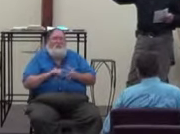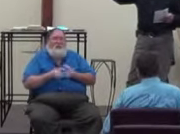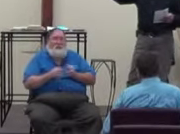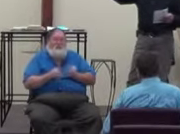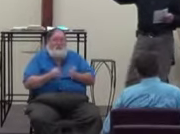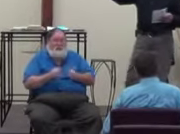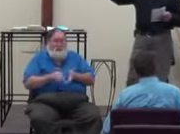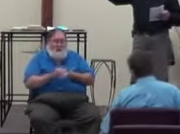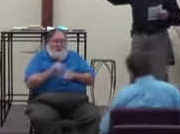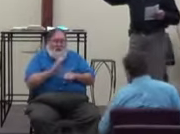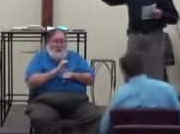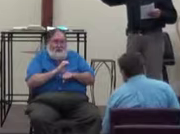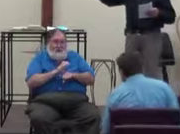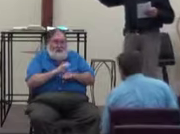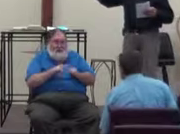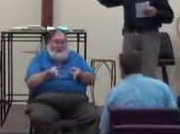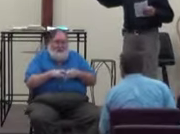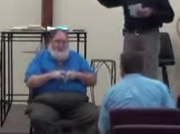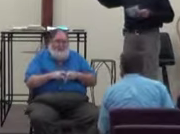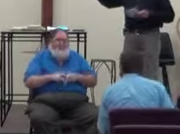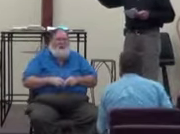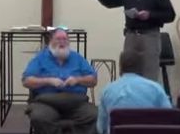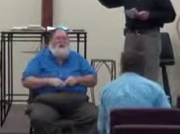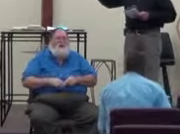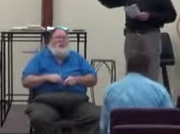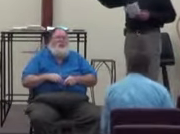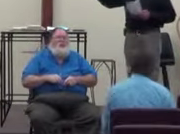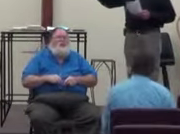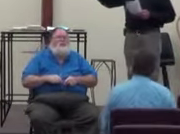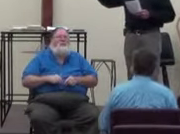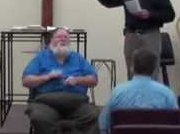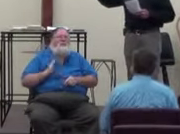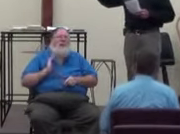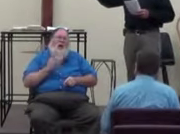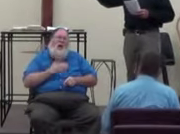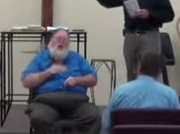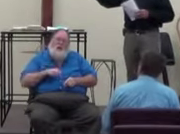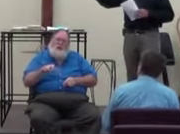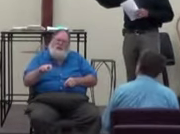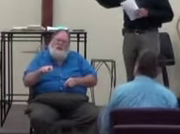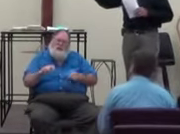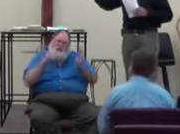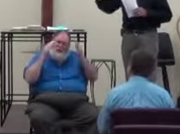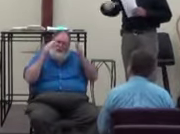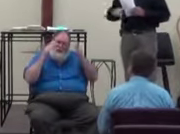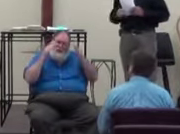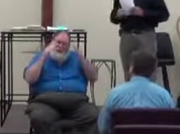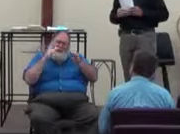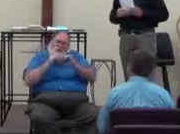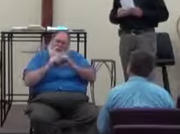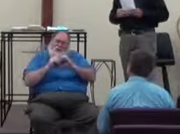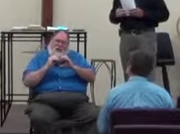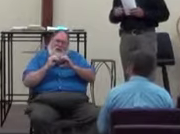Our Journey of Hope emailed me this week, and it was kind of a fitting